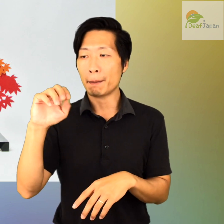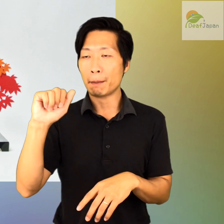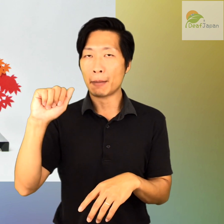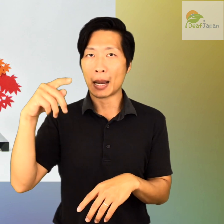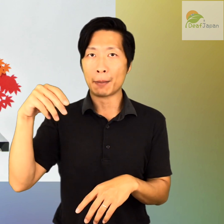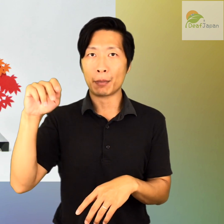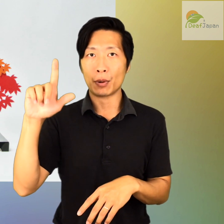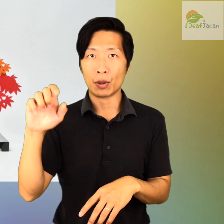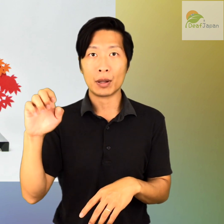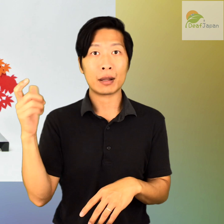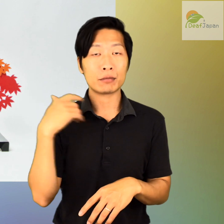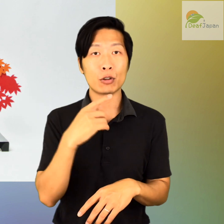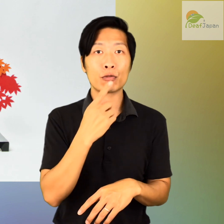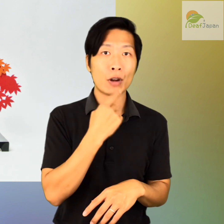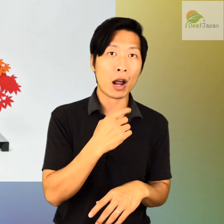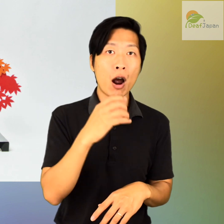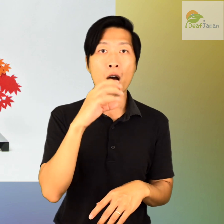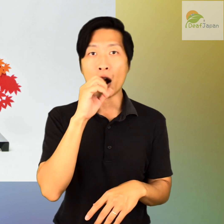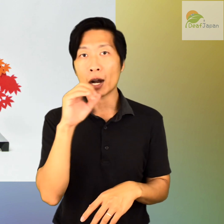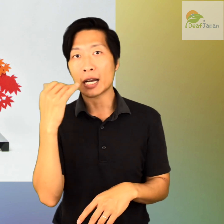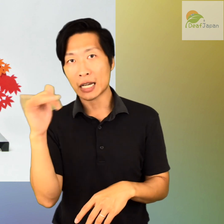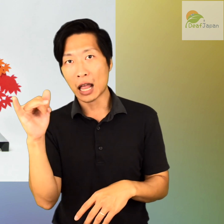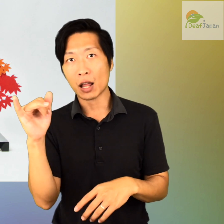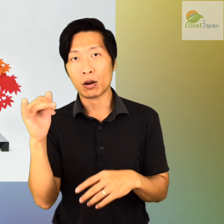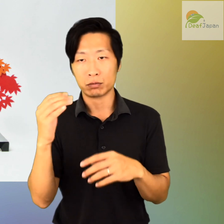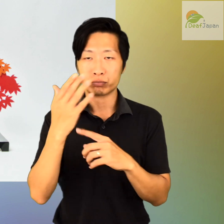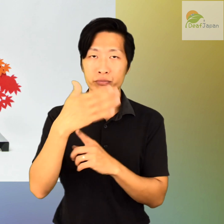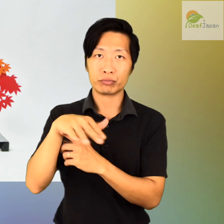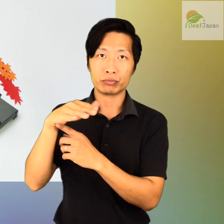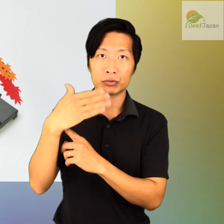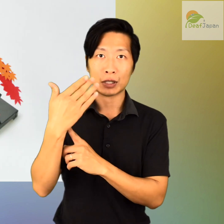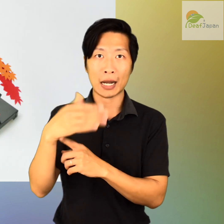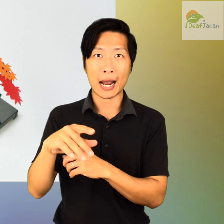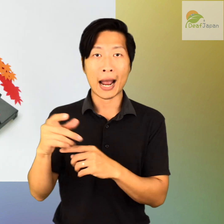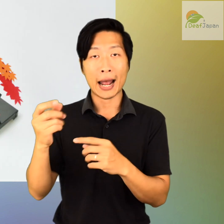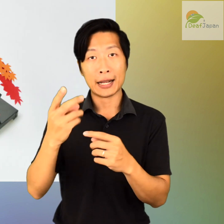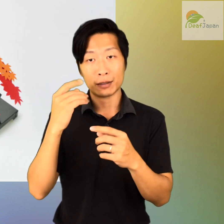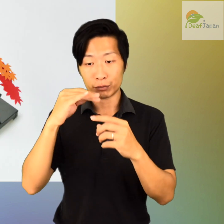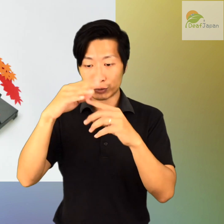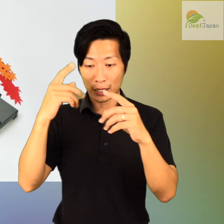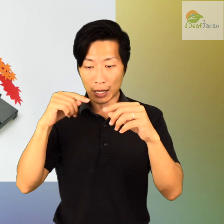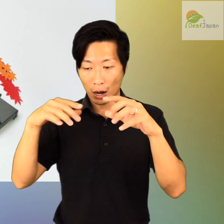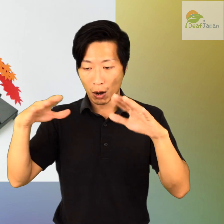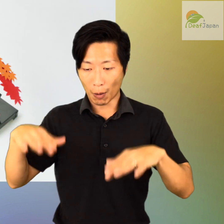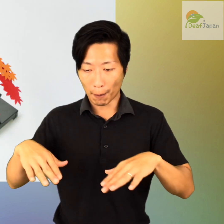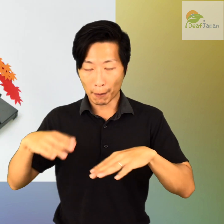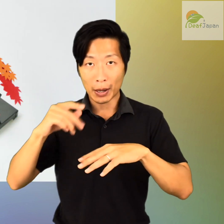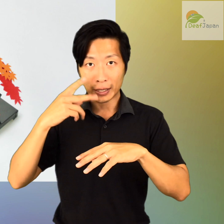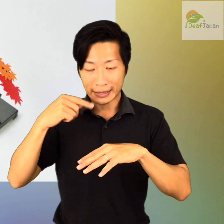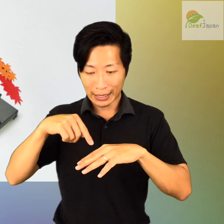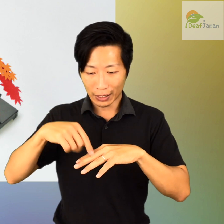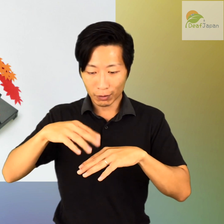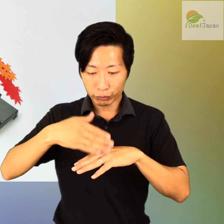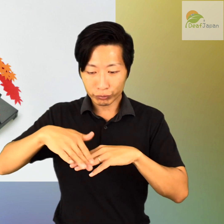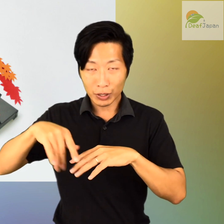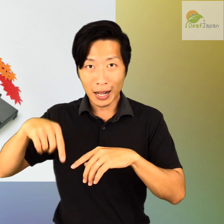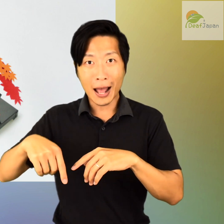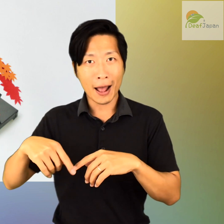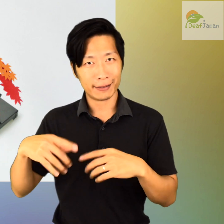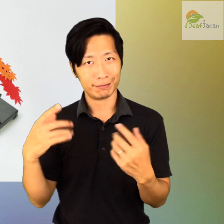maple contains red, orange, and purple foliage. The fallen leaves beneath the trees heighten the